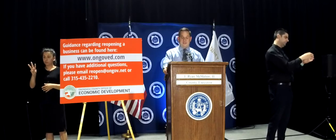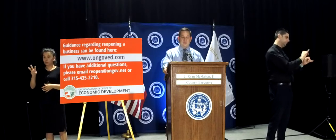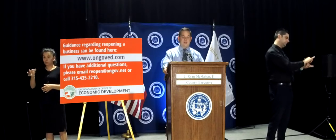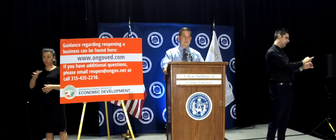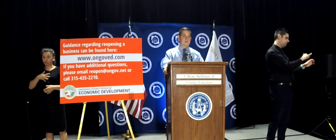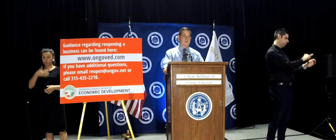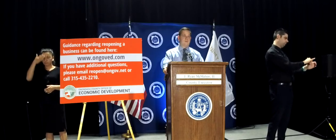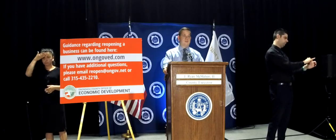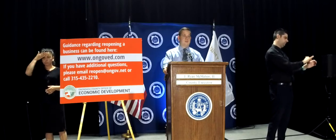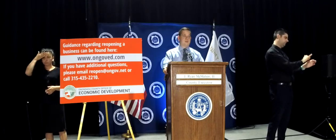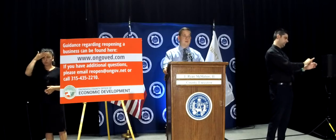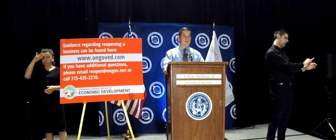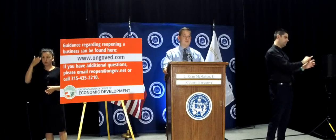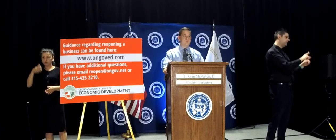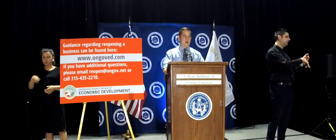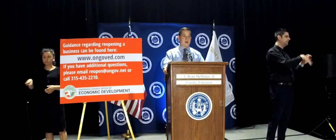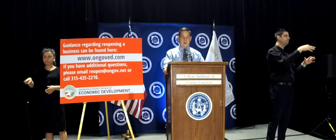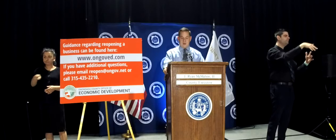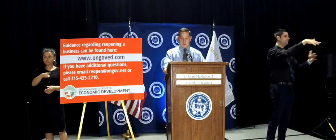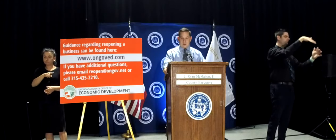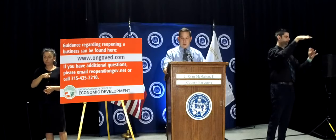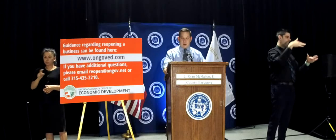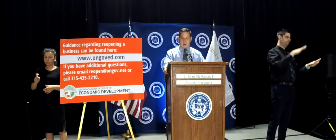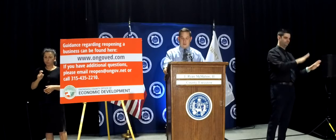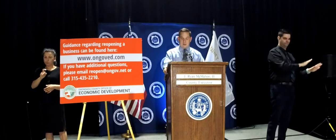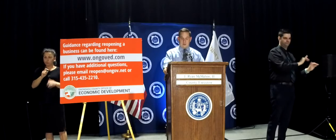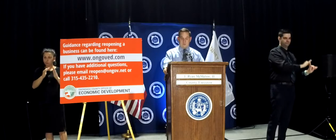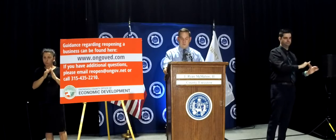to facilities, facility spread,